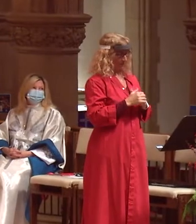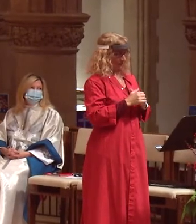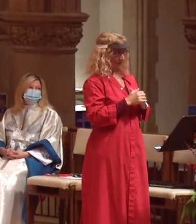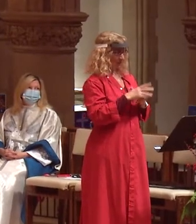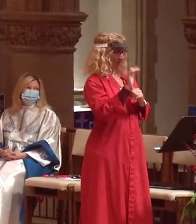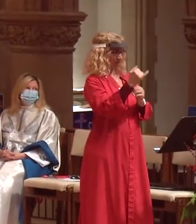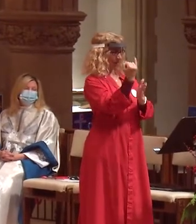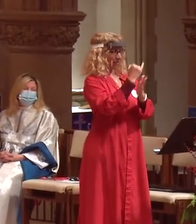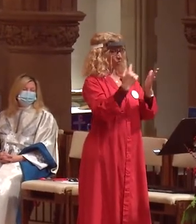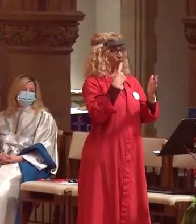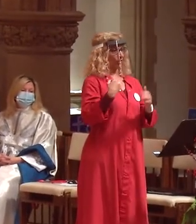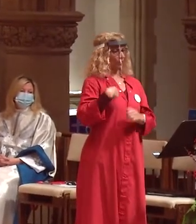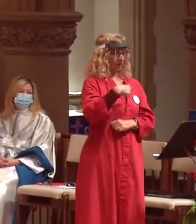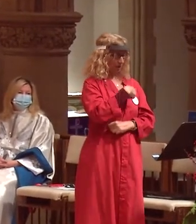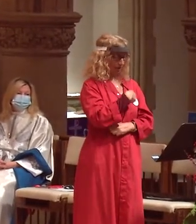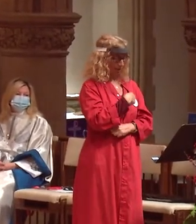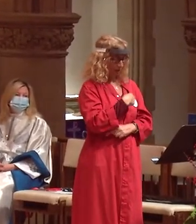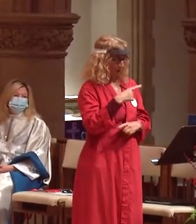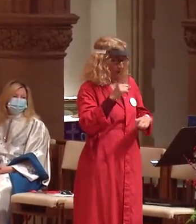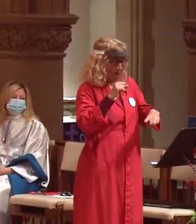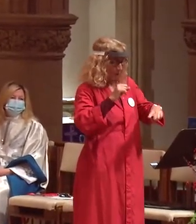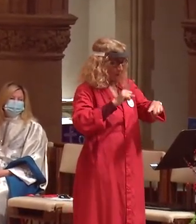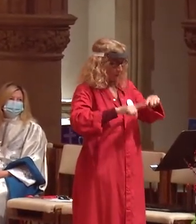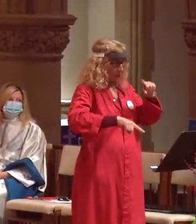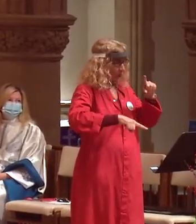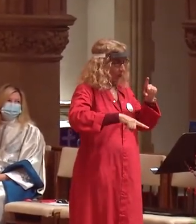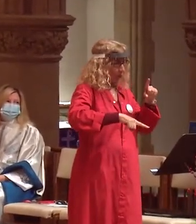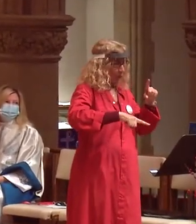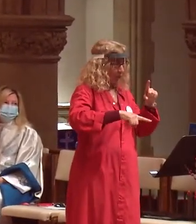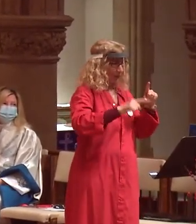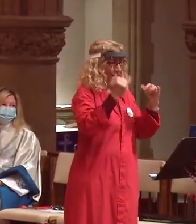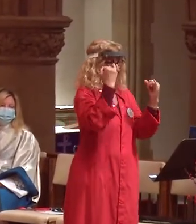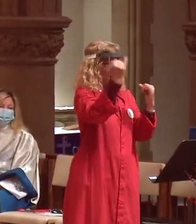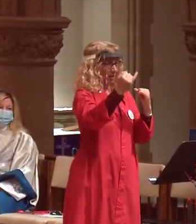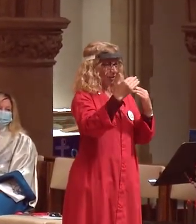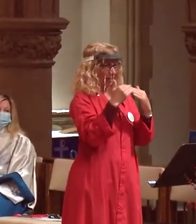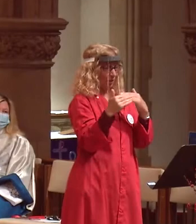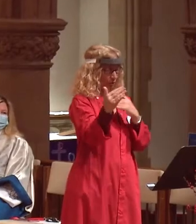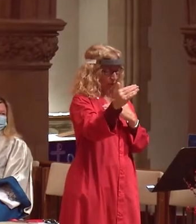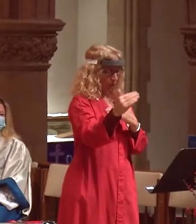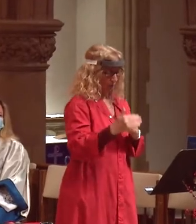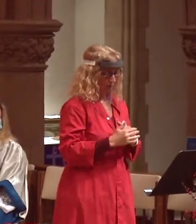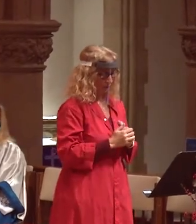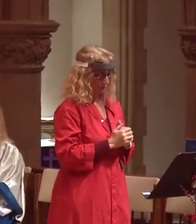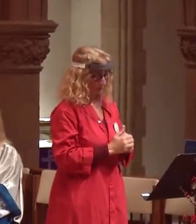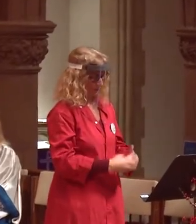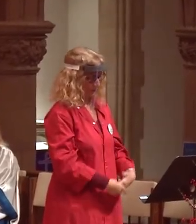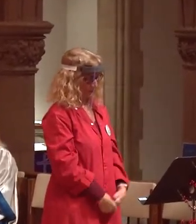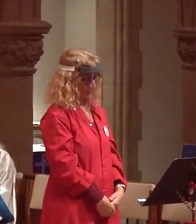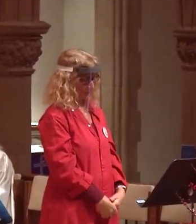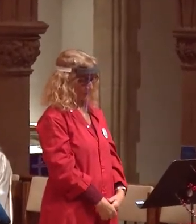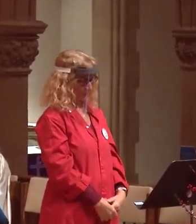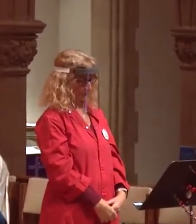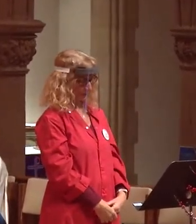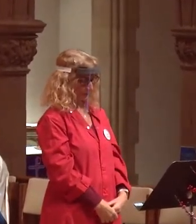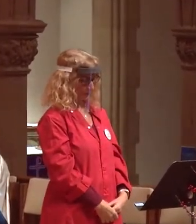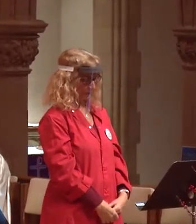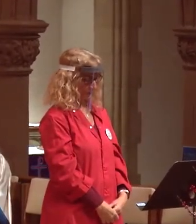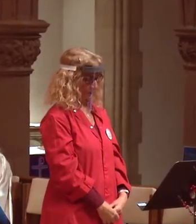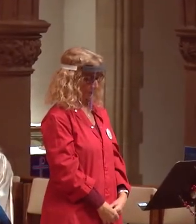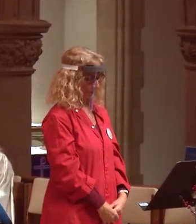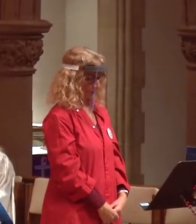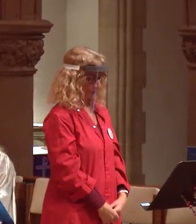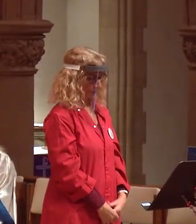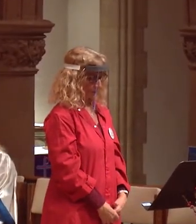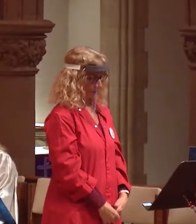take the picture that Luke has given us in this account too far. Pero a pesar de lo que nuestras imágenes históricas sobre la escena